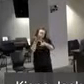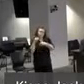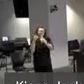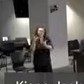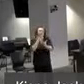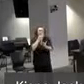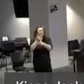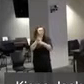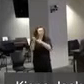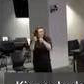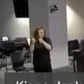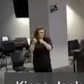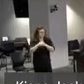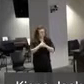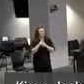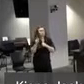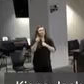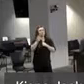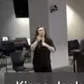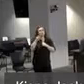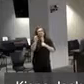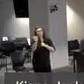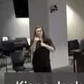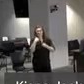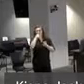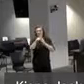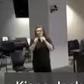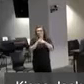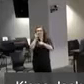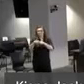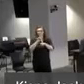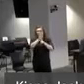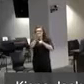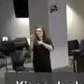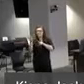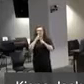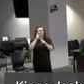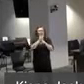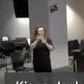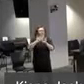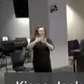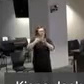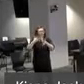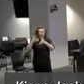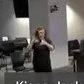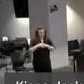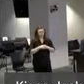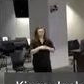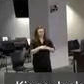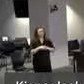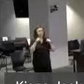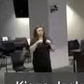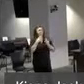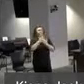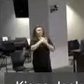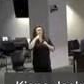management. They also provide mailing follow-ups to these members to continue contact. The primary focus of this